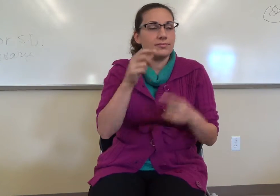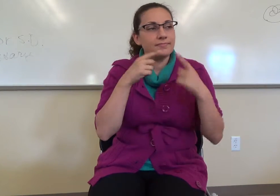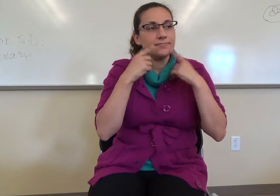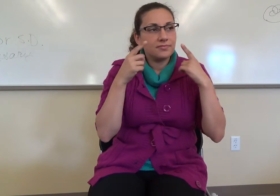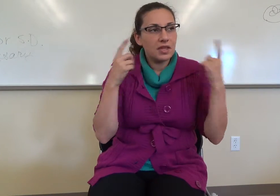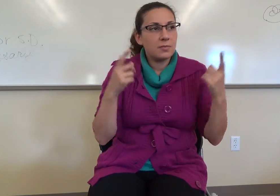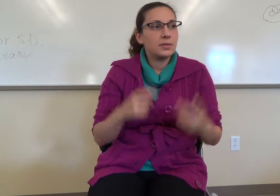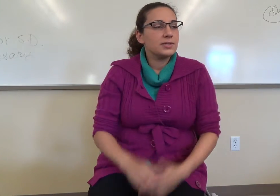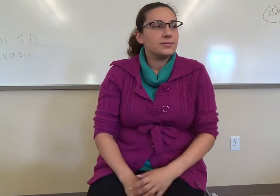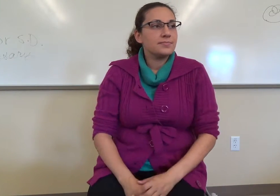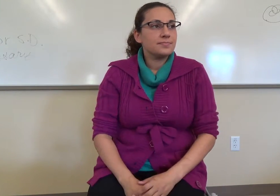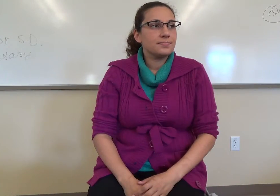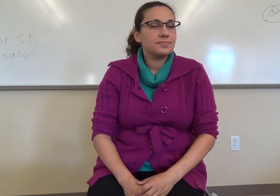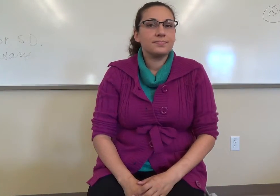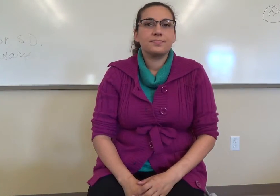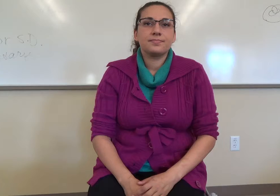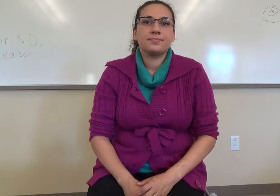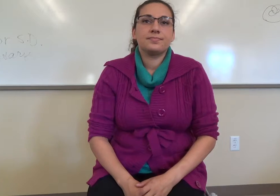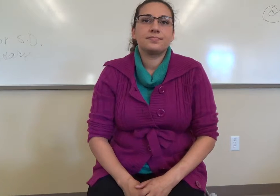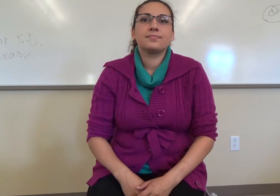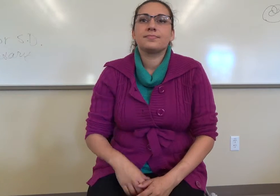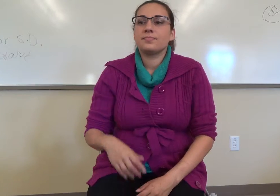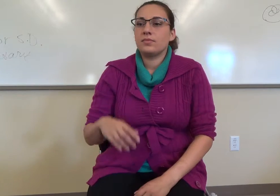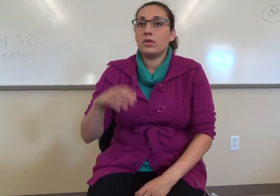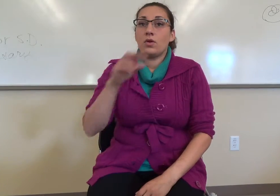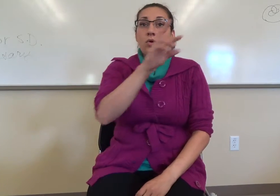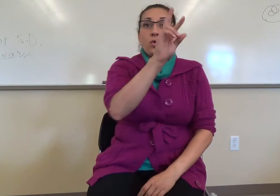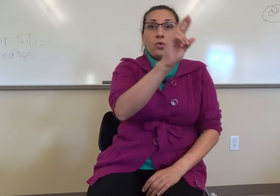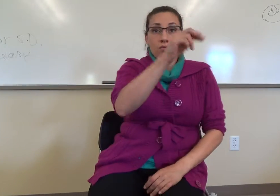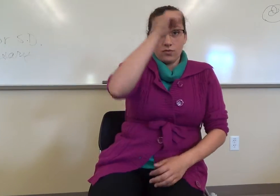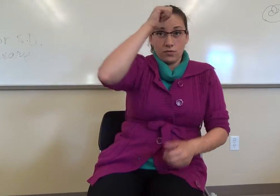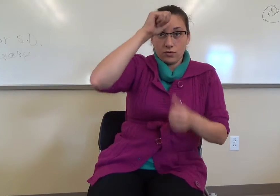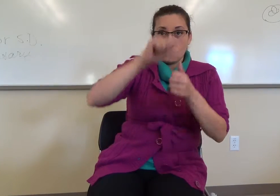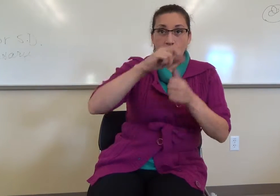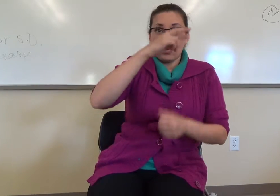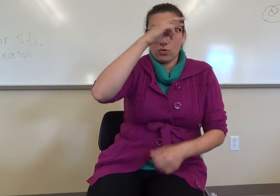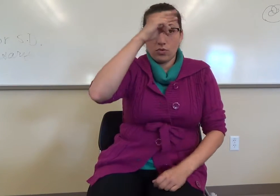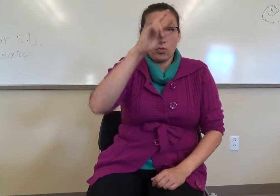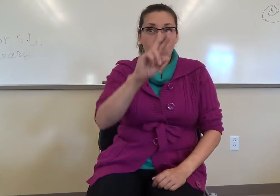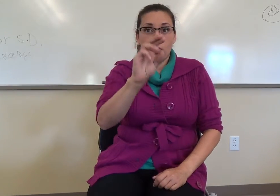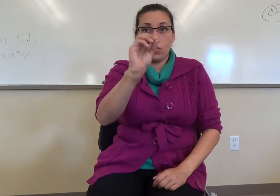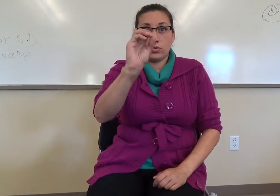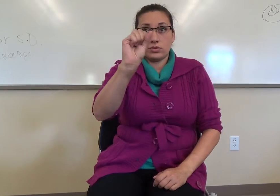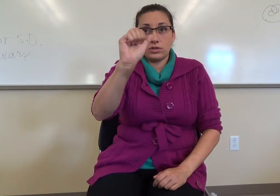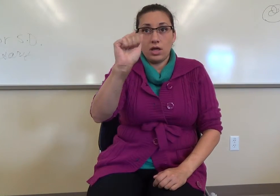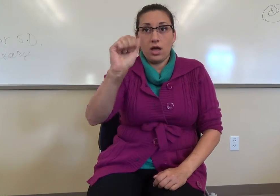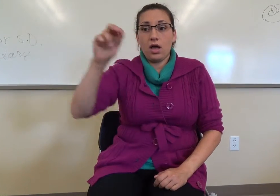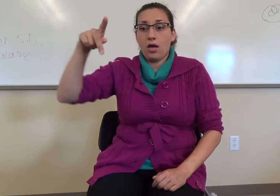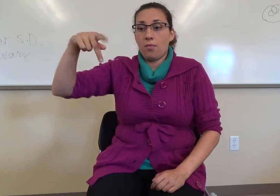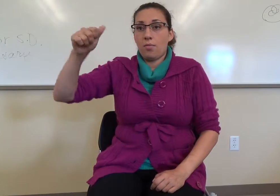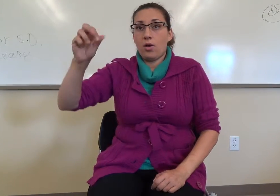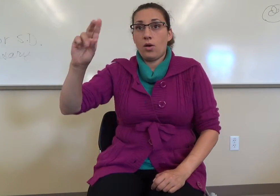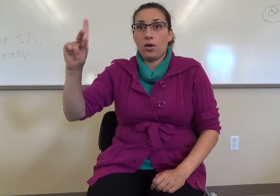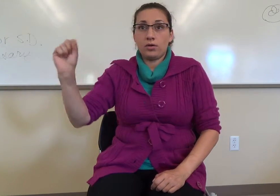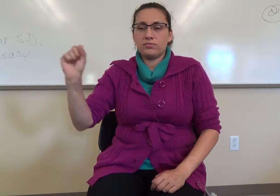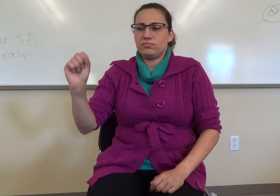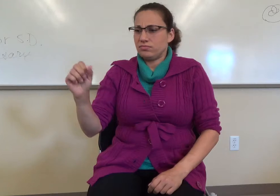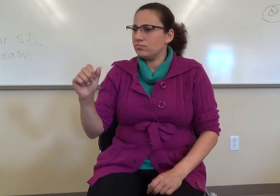the contrast with Rosa Parks. Rosa Parks was celebrated. When she died, she was mourned across the country because everyone knew she